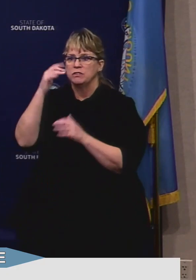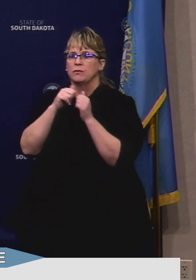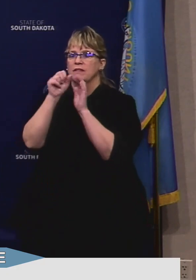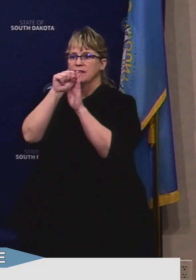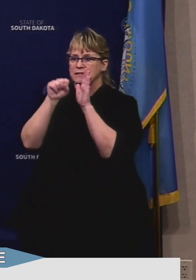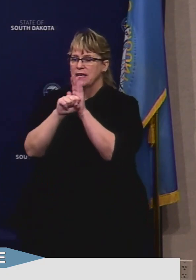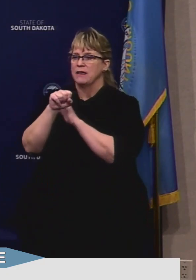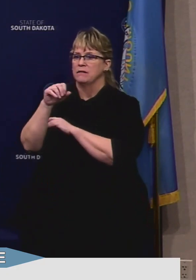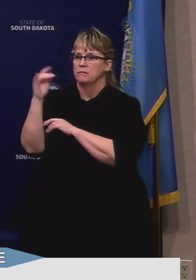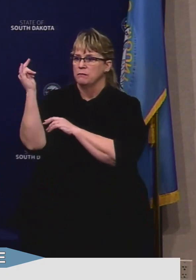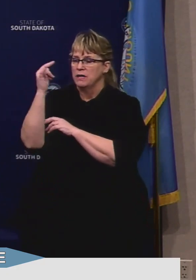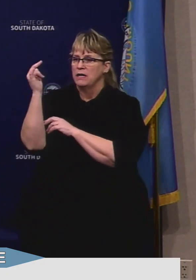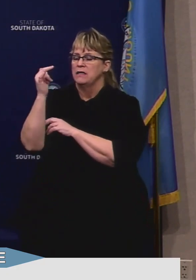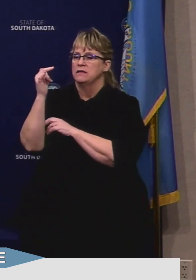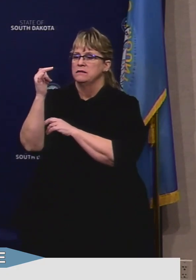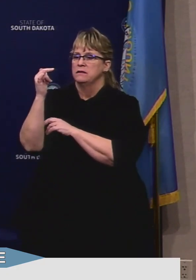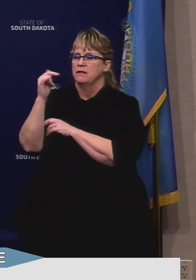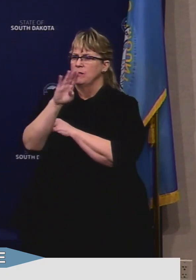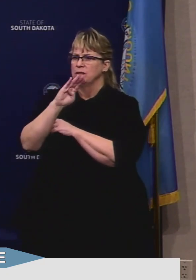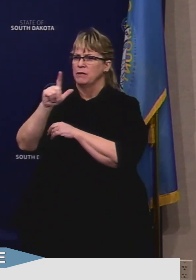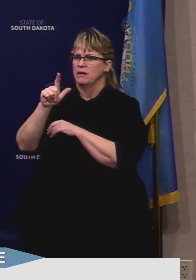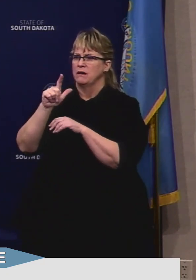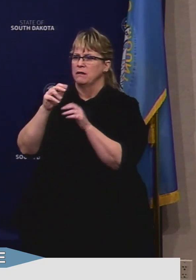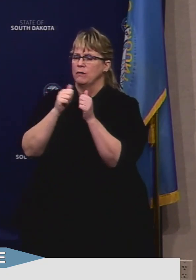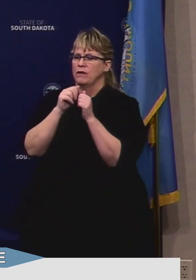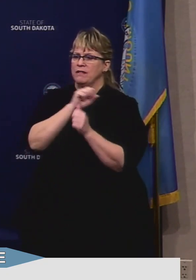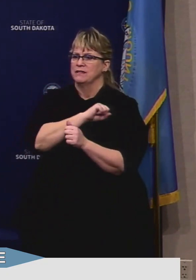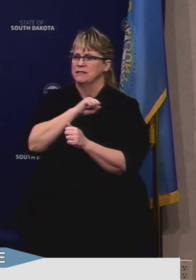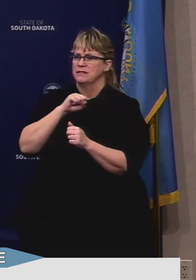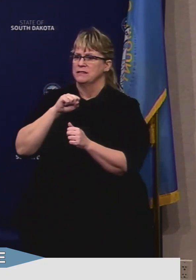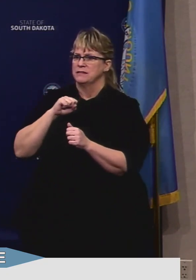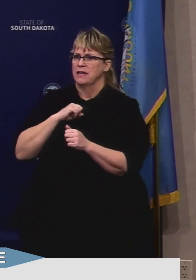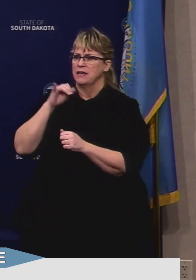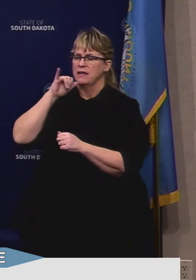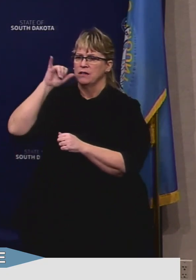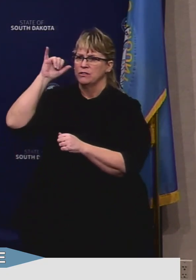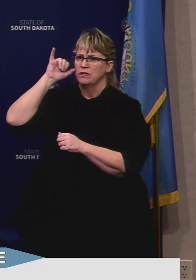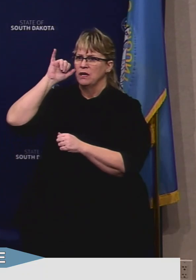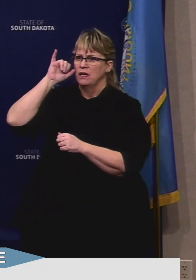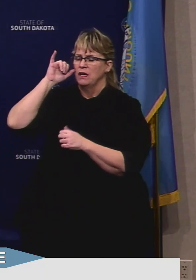there was a bill in Senate State Affairs yesterday